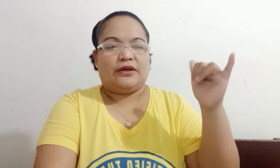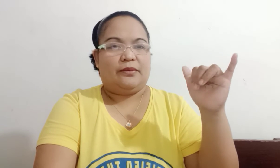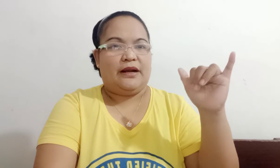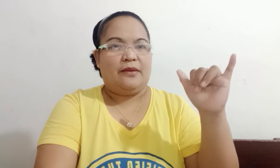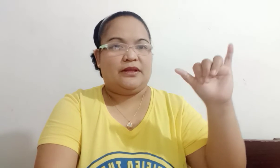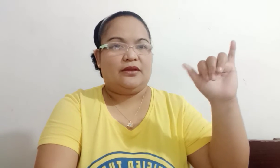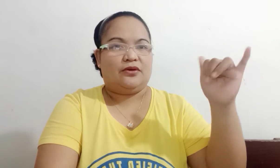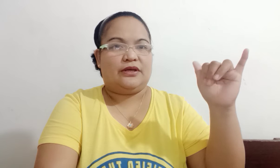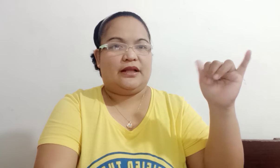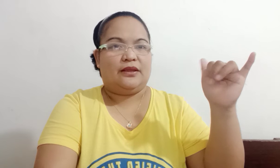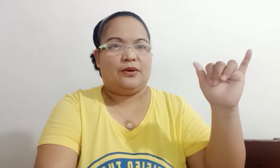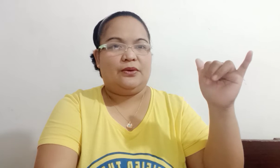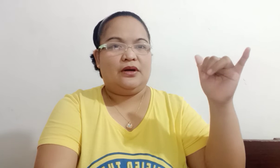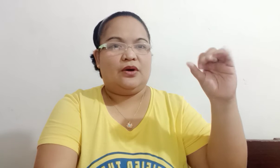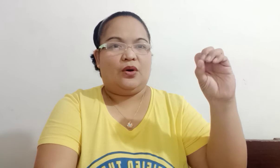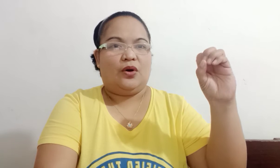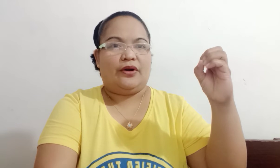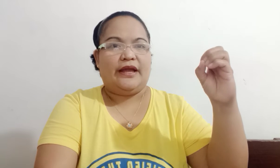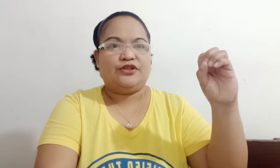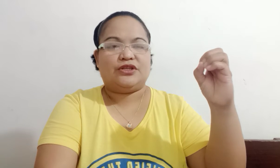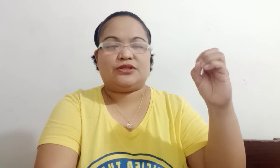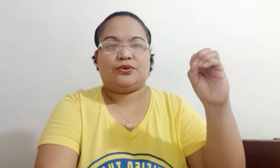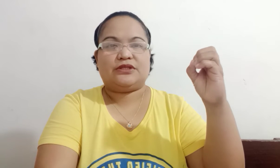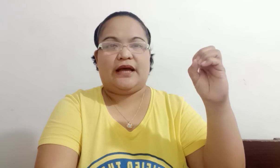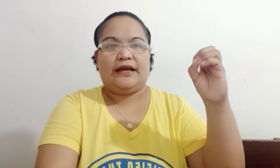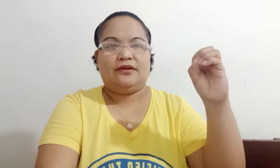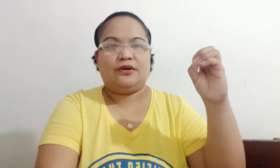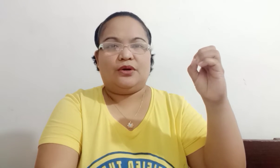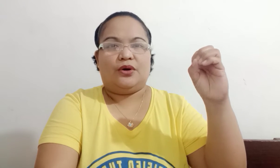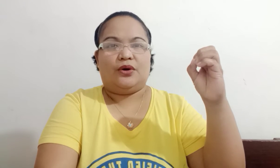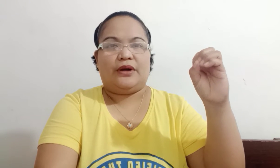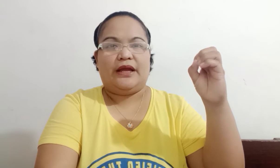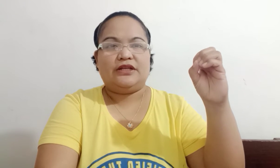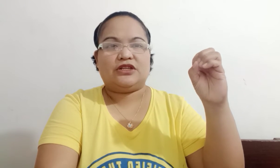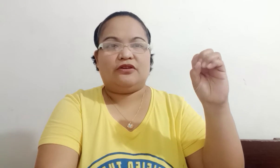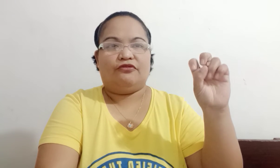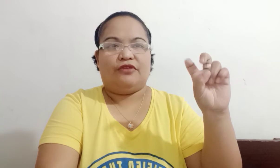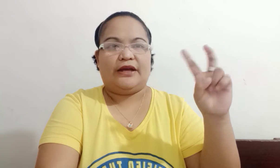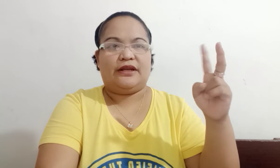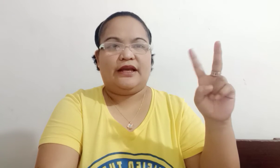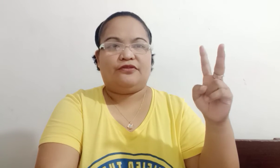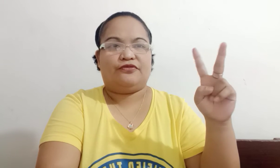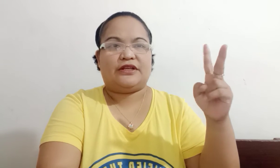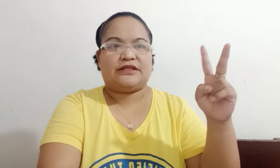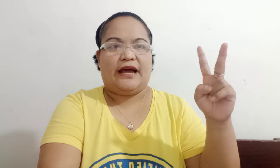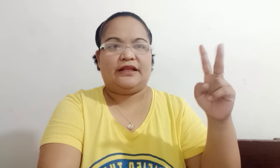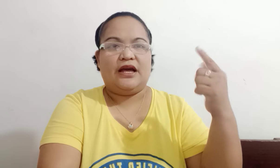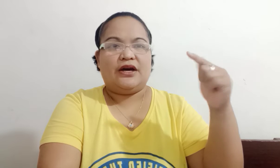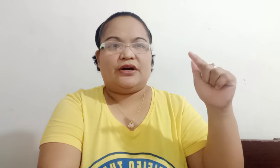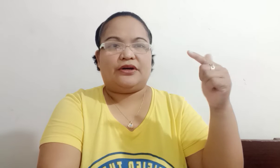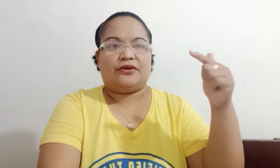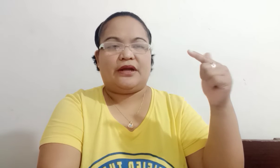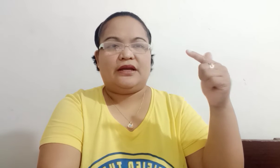Okay. Marami dito. Yellow. Orange is O sign. Orange. Violet. V sign. Green.